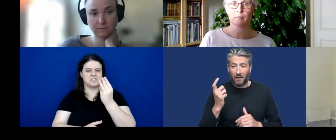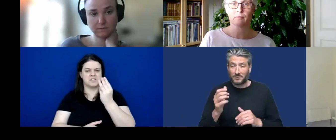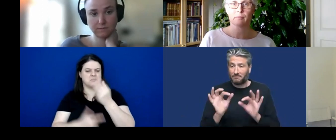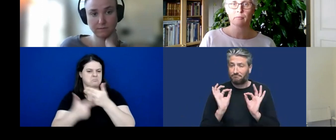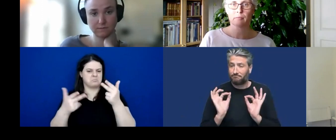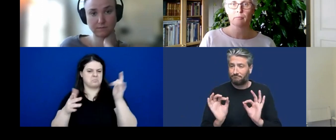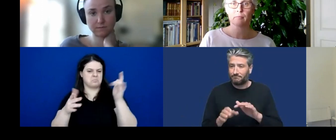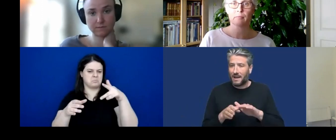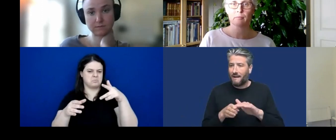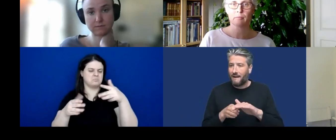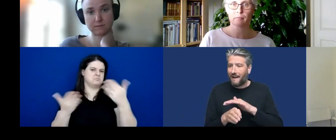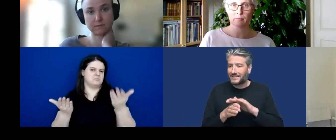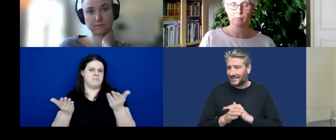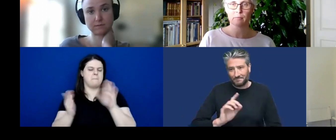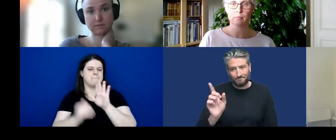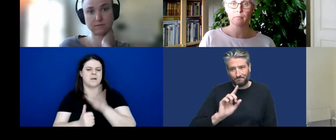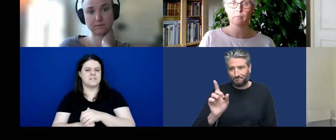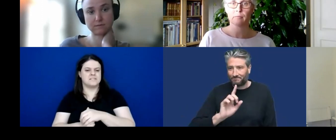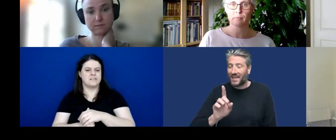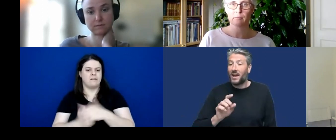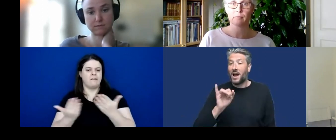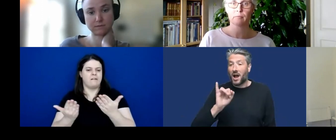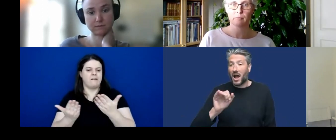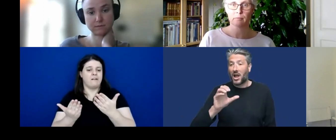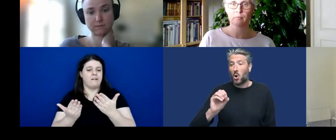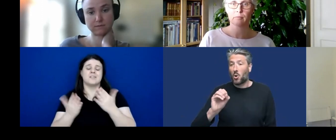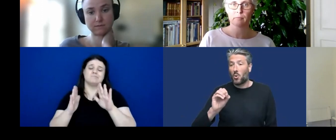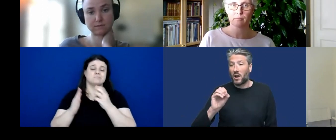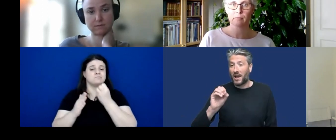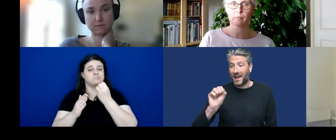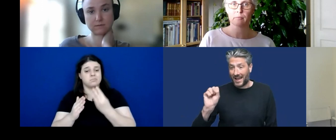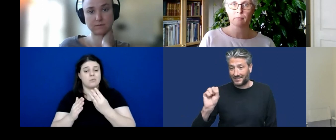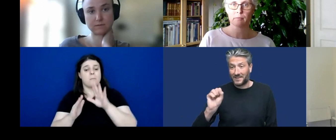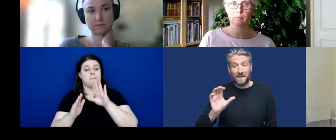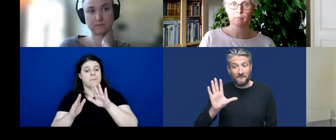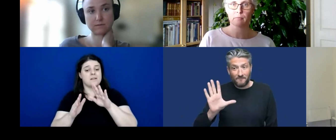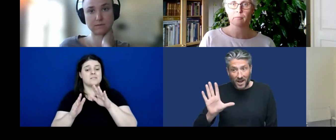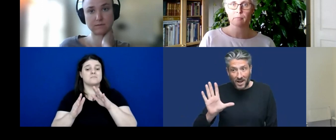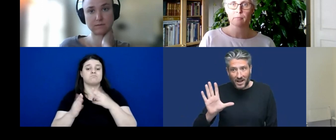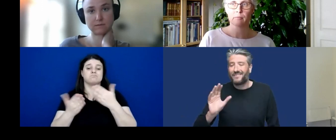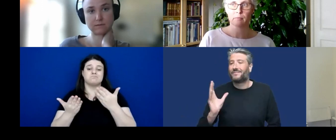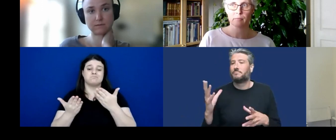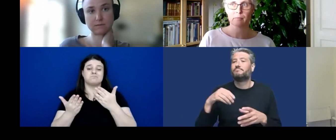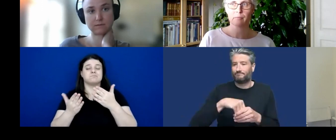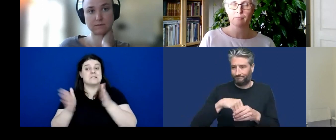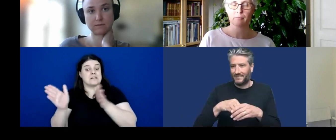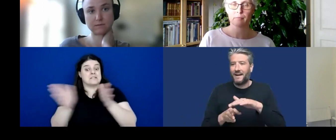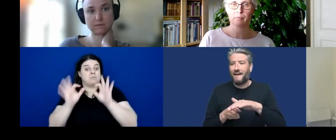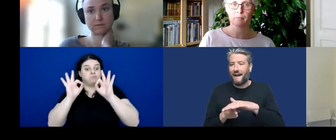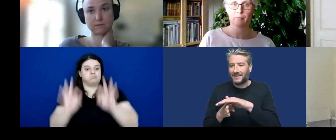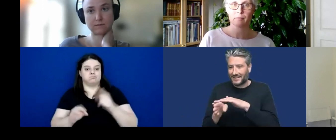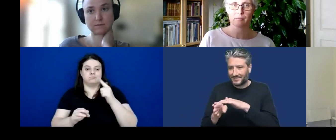you might not be aware of that, but it's kind of great that it's not quite born accessible, but almost born accessible.